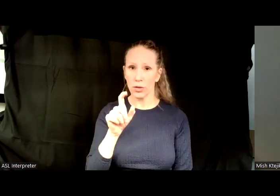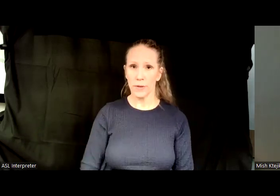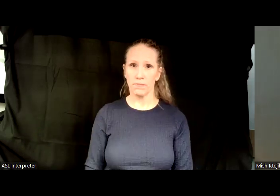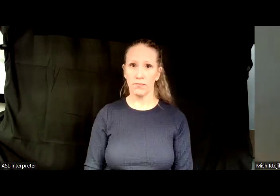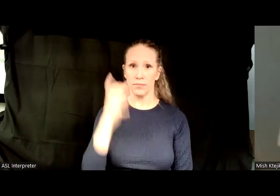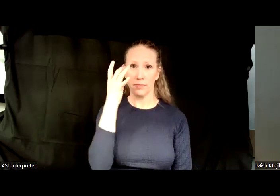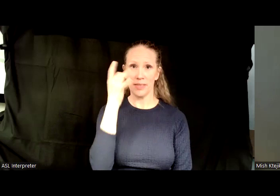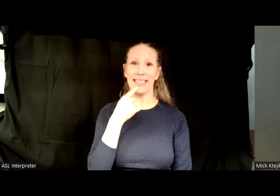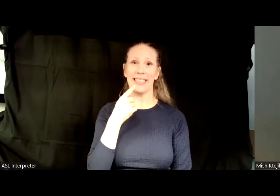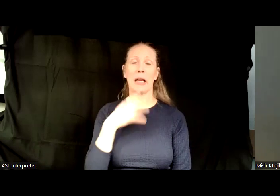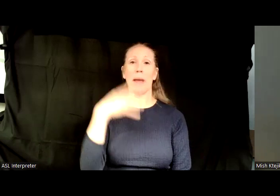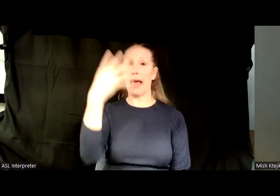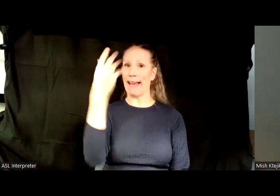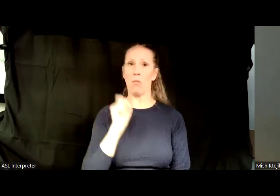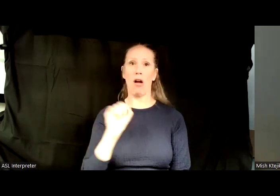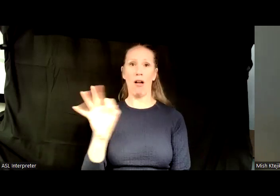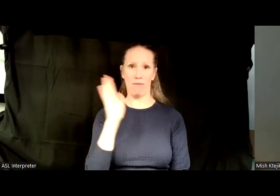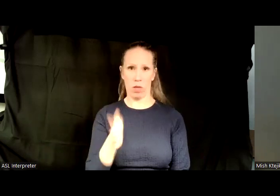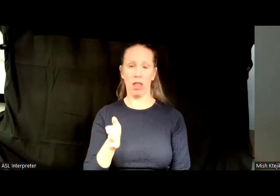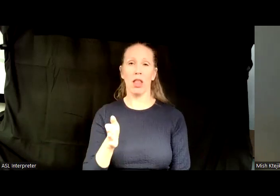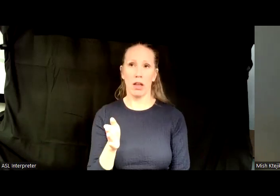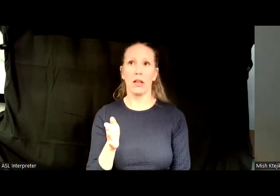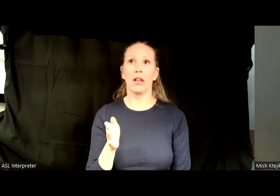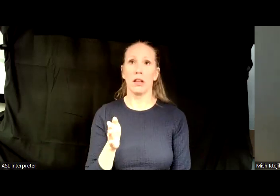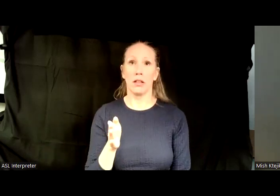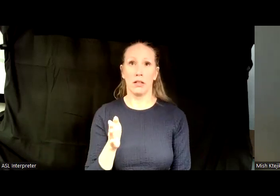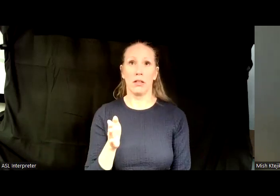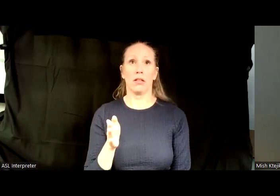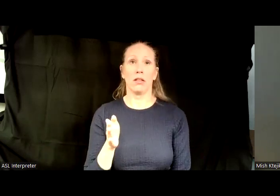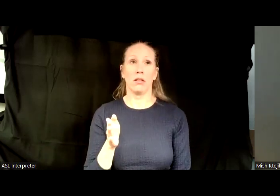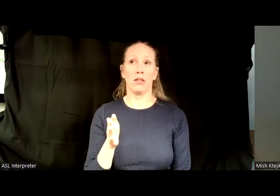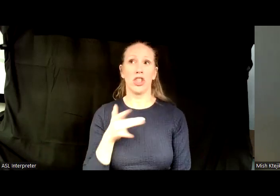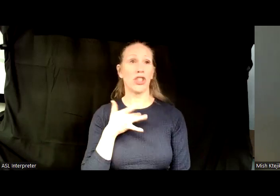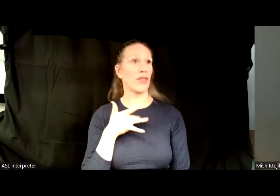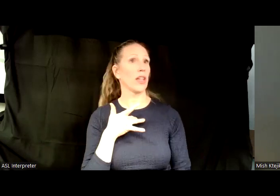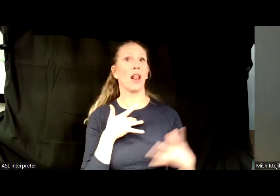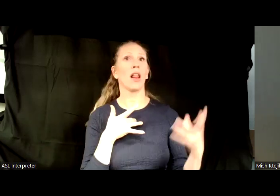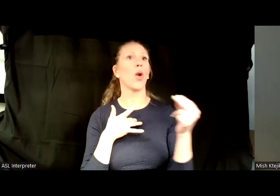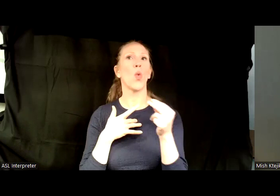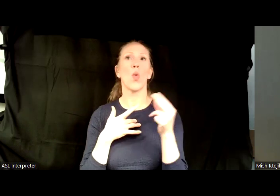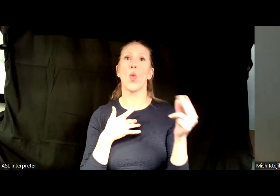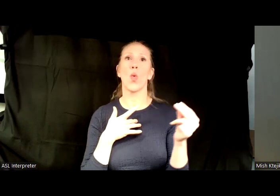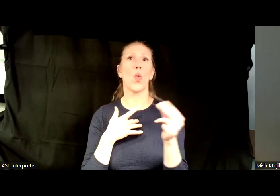Mish is saying I'll turn my camera off. Do you think? No, I should do it.